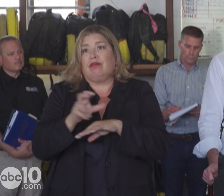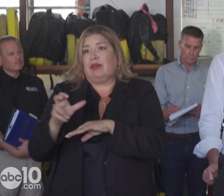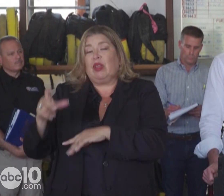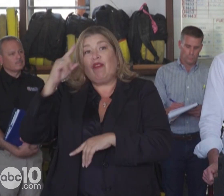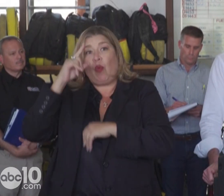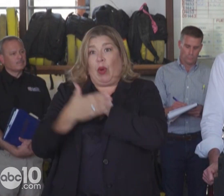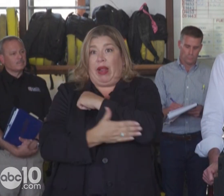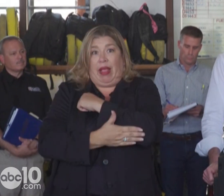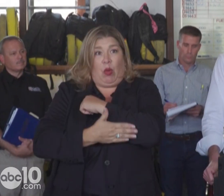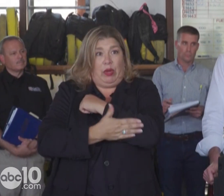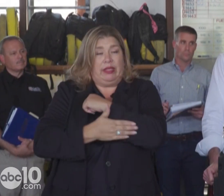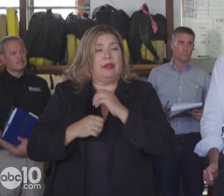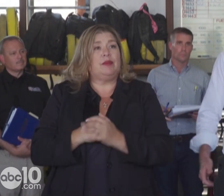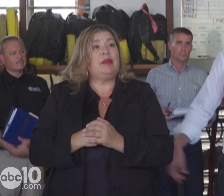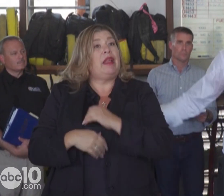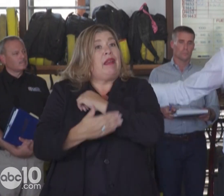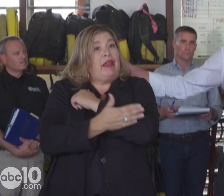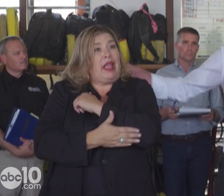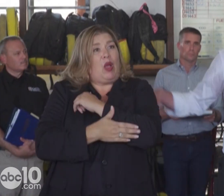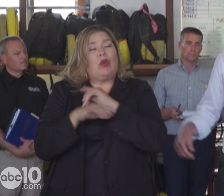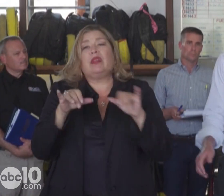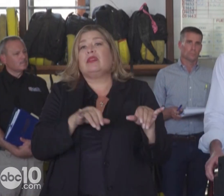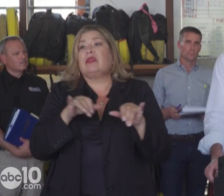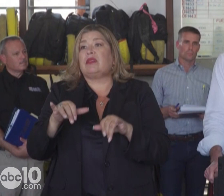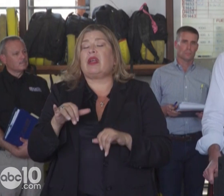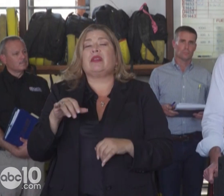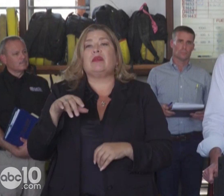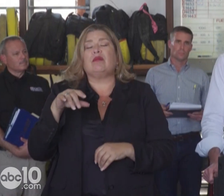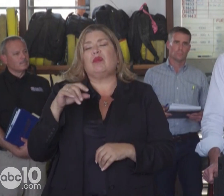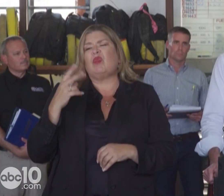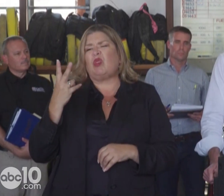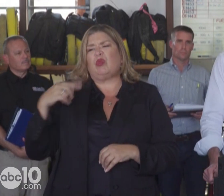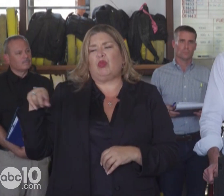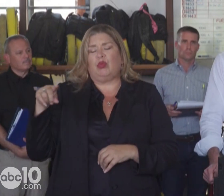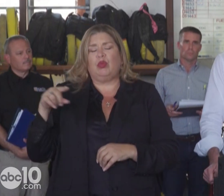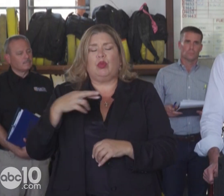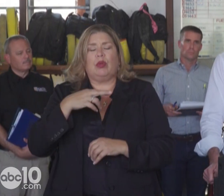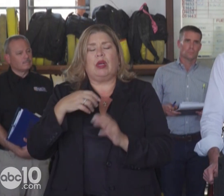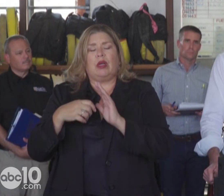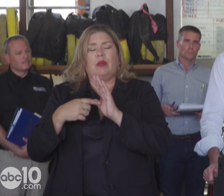counties. Like those, the two representative supervisors